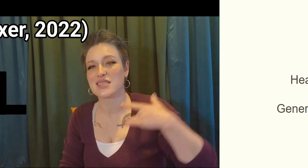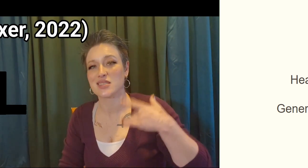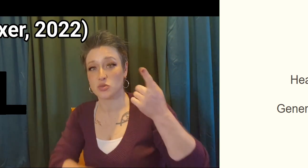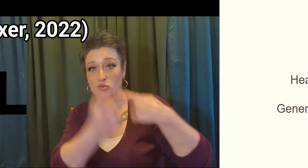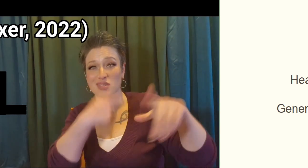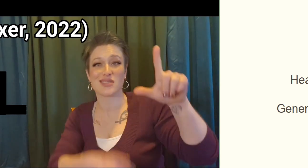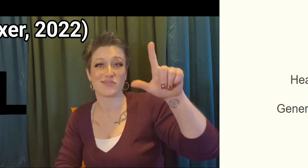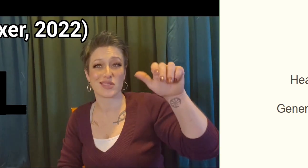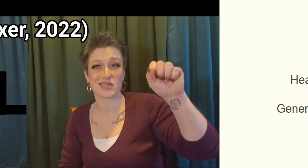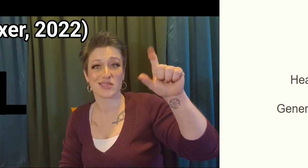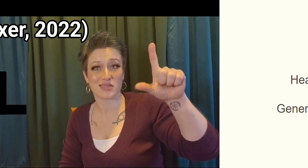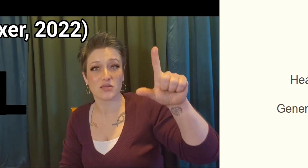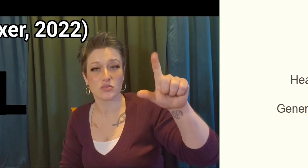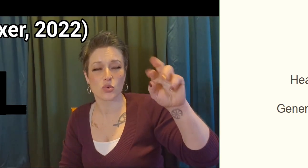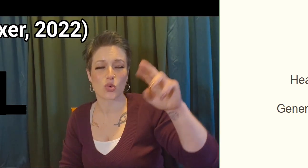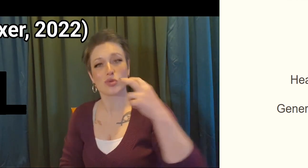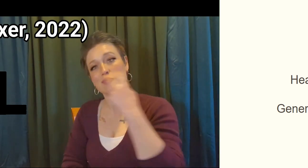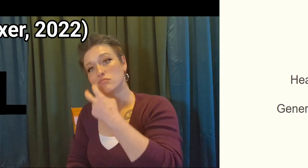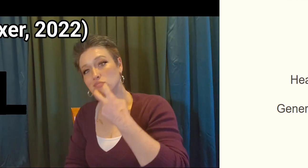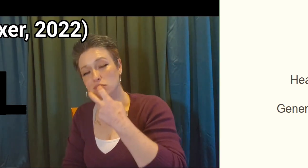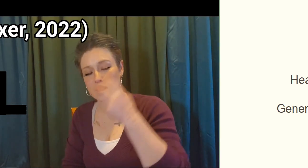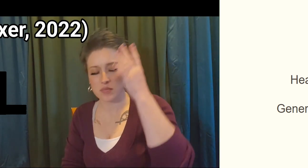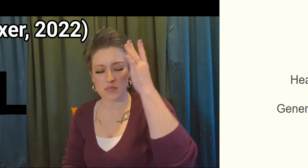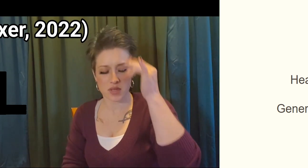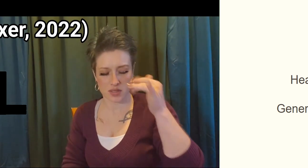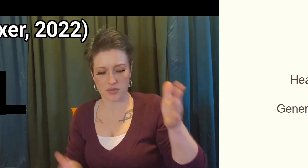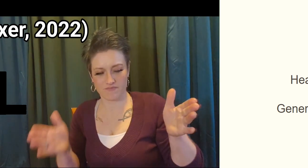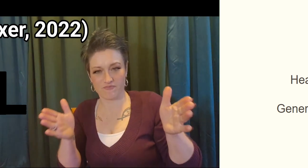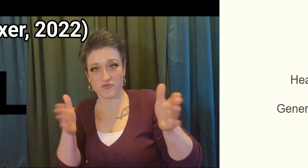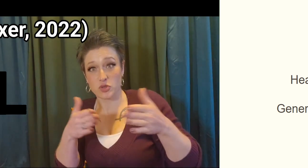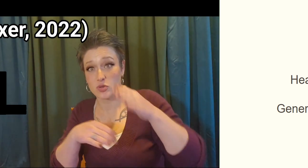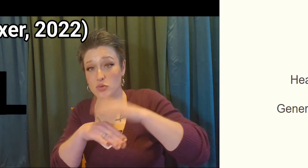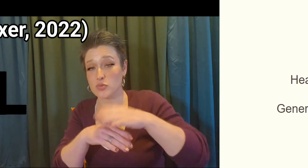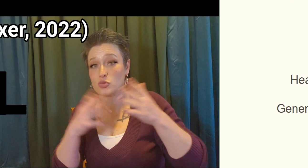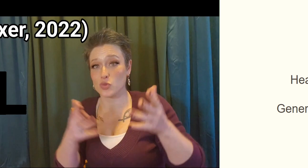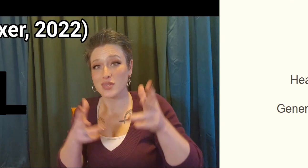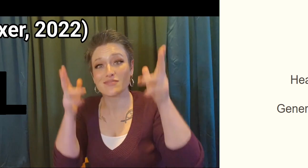and LSL. I tend to sign it just LSL